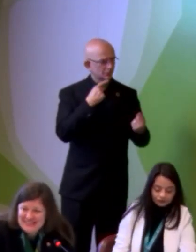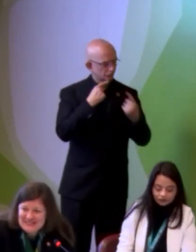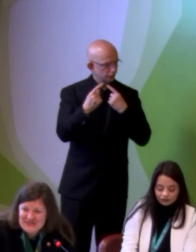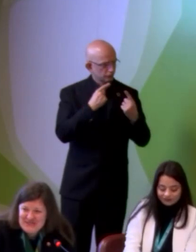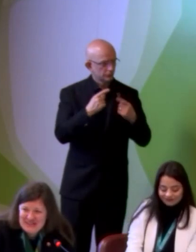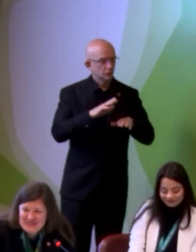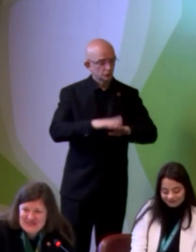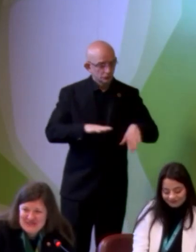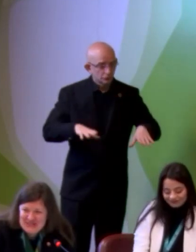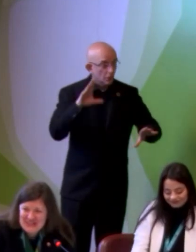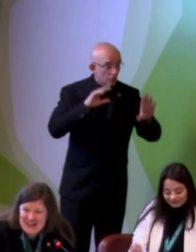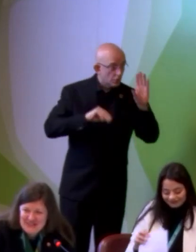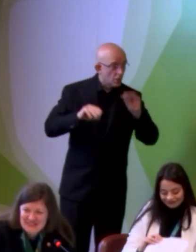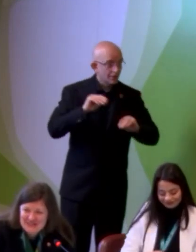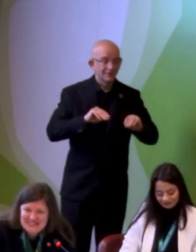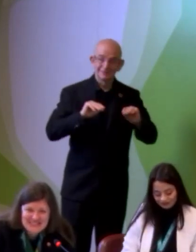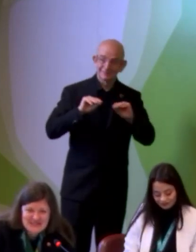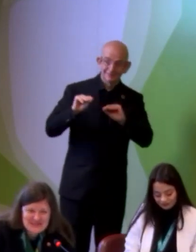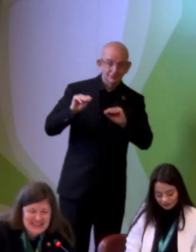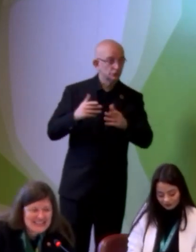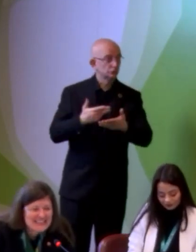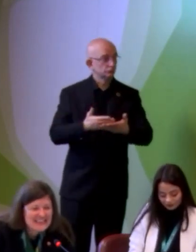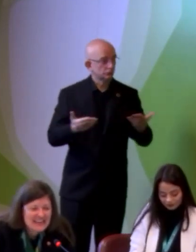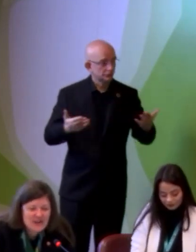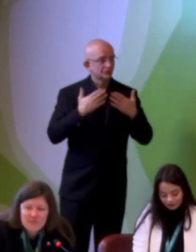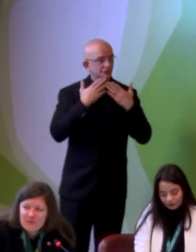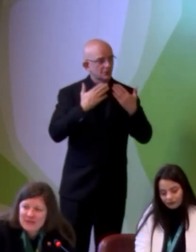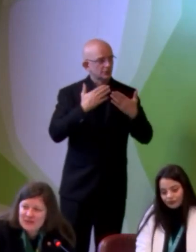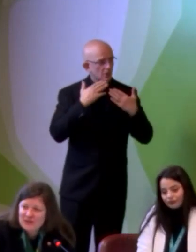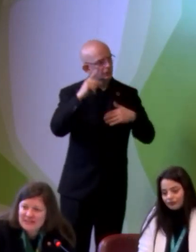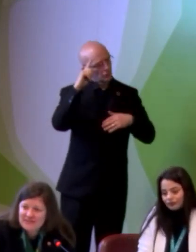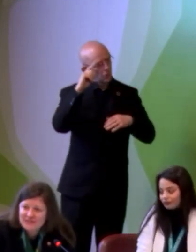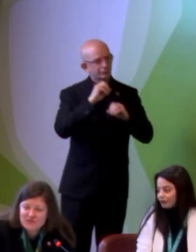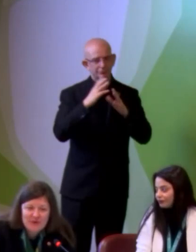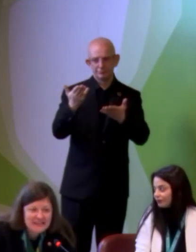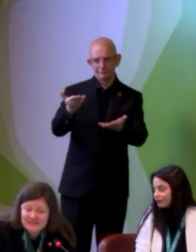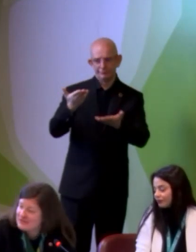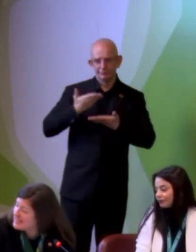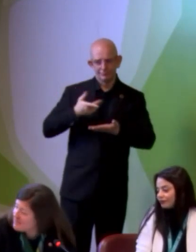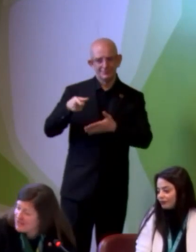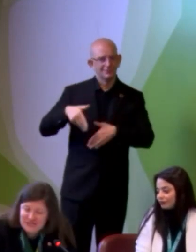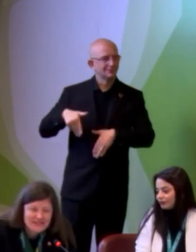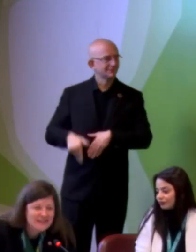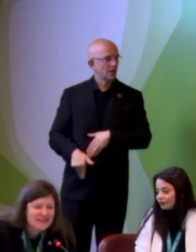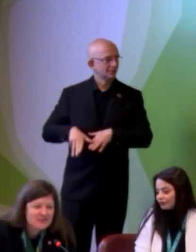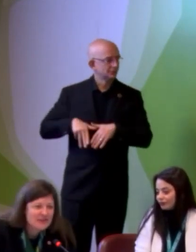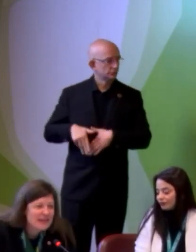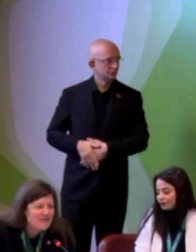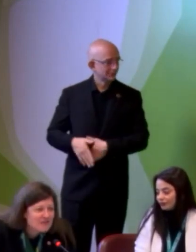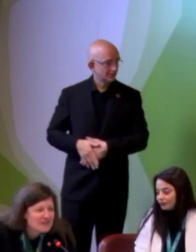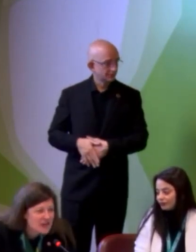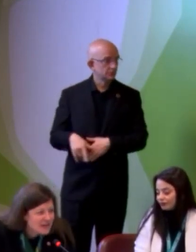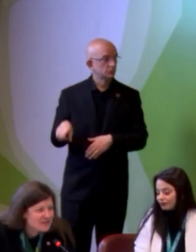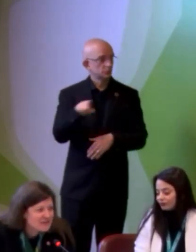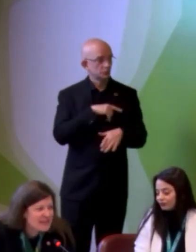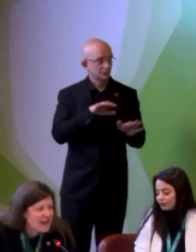teaching. So thank you for sharing how that looks in South Sudan. And I hope that we can all leave this room ready to take some action so that